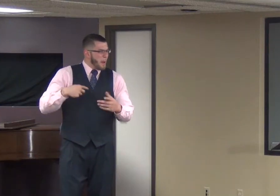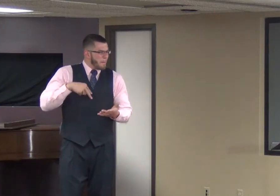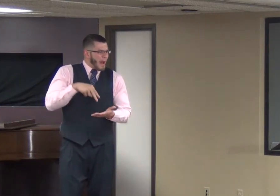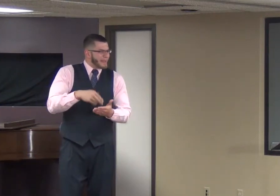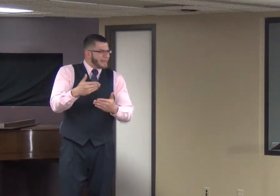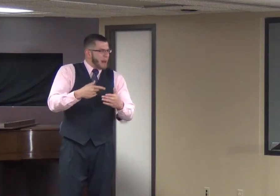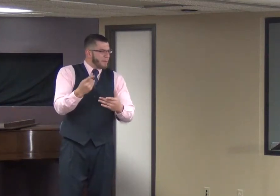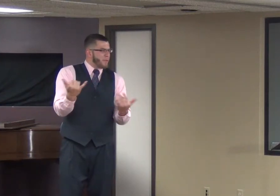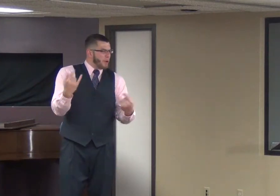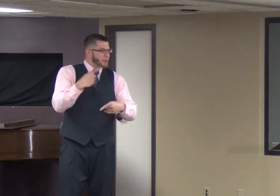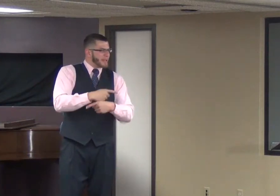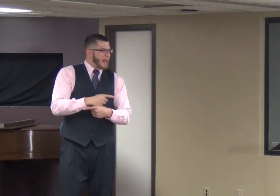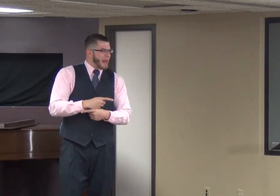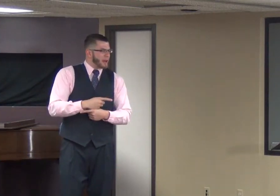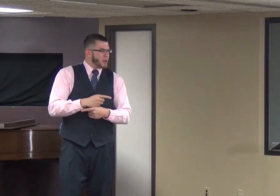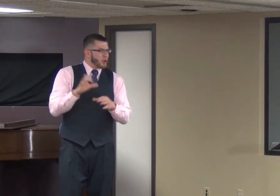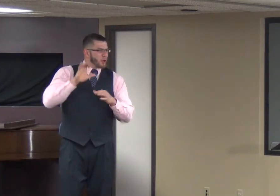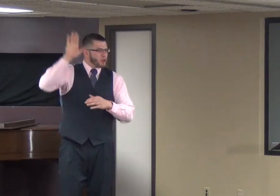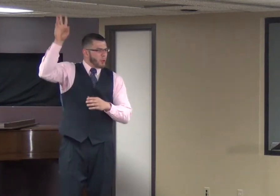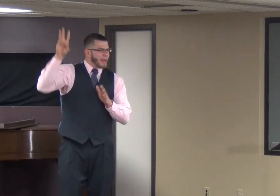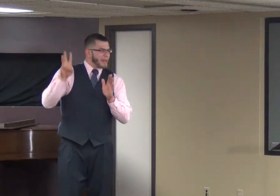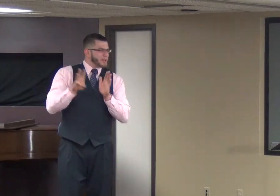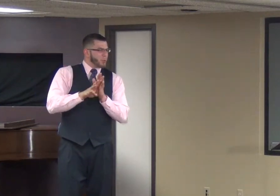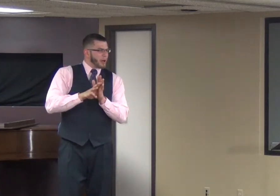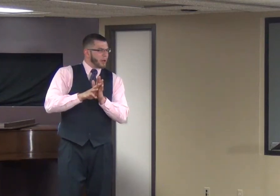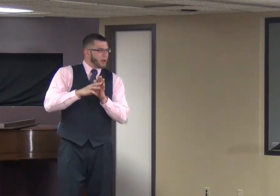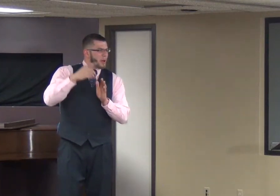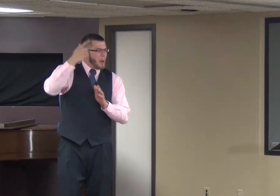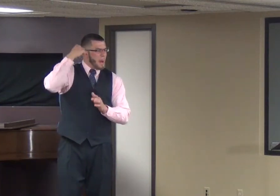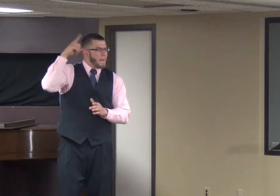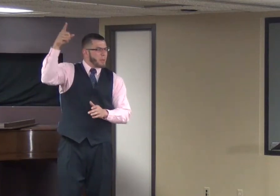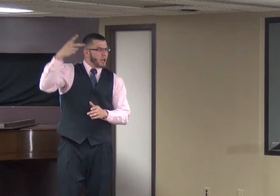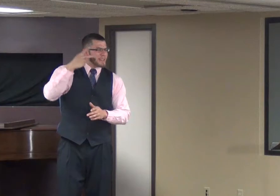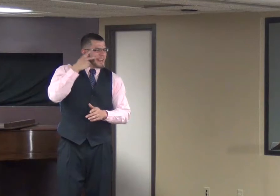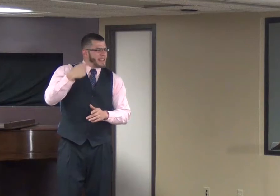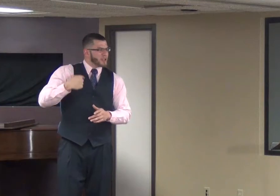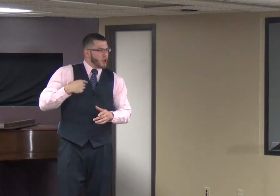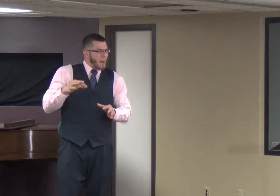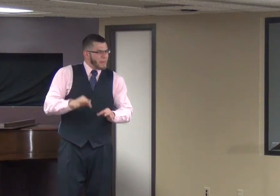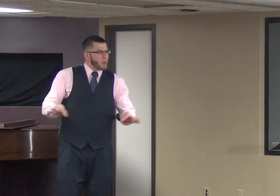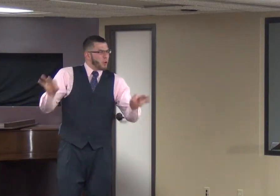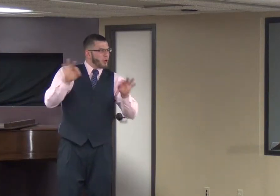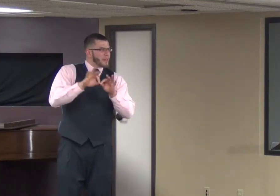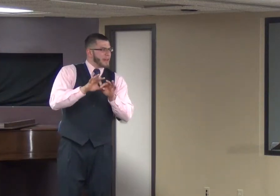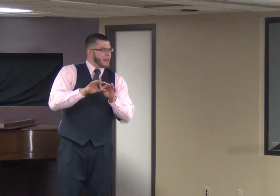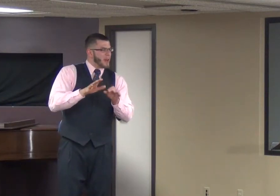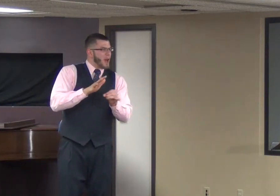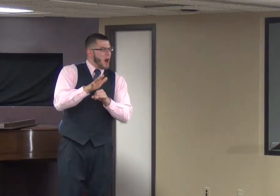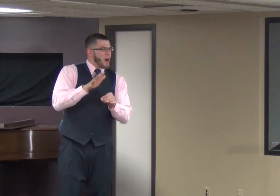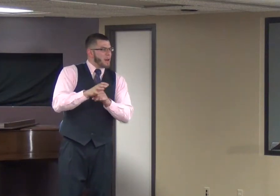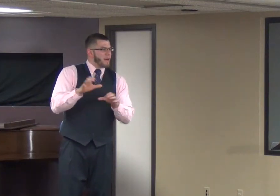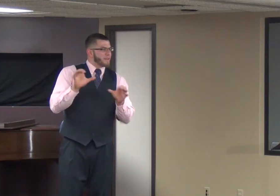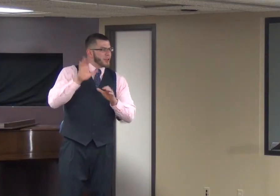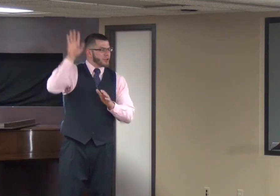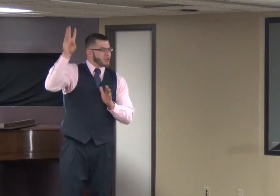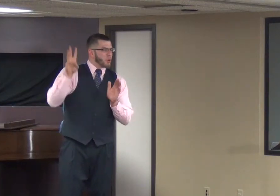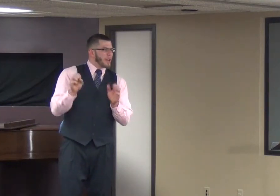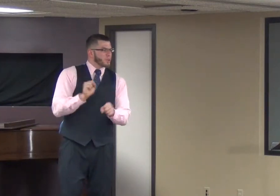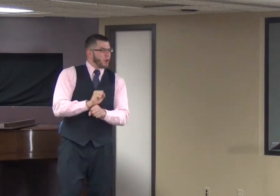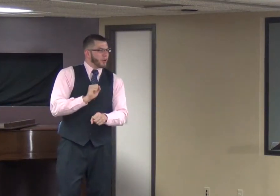But I stand before you today doing his will because he sought me worthy enough to do his work.